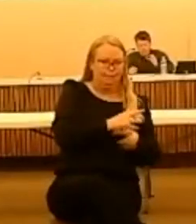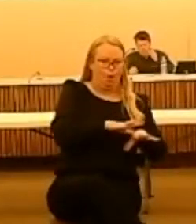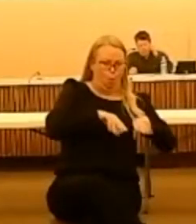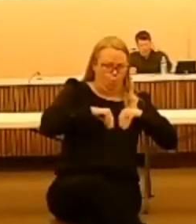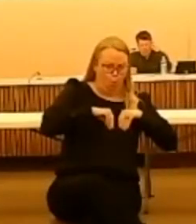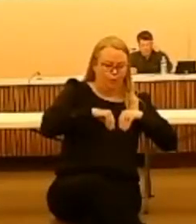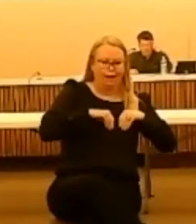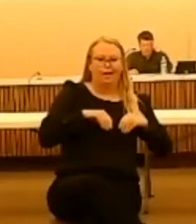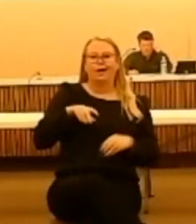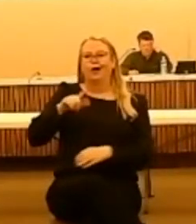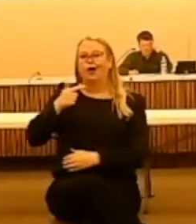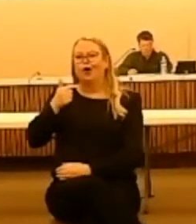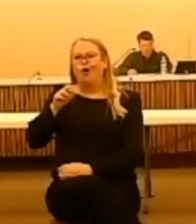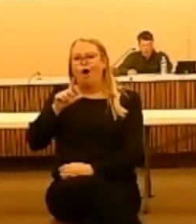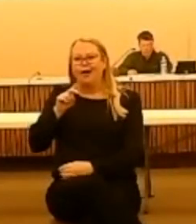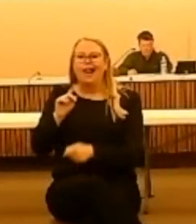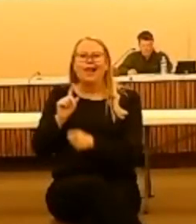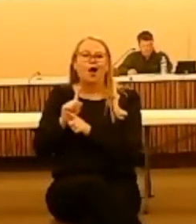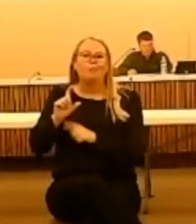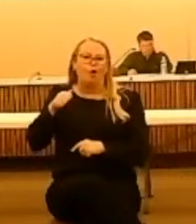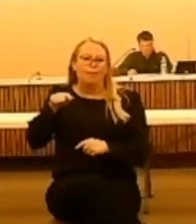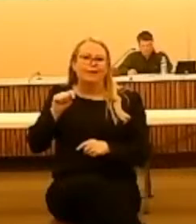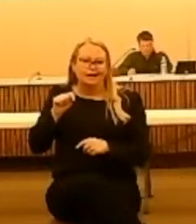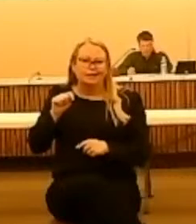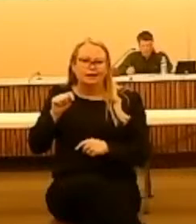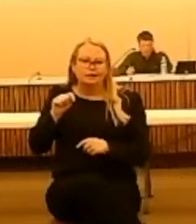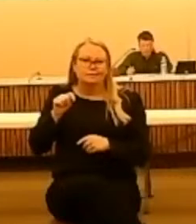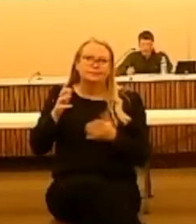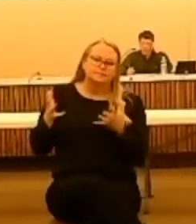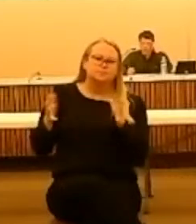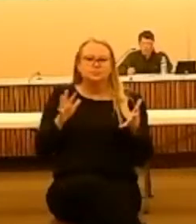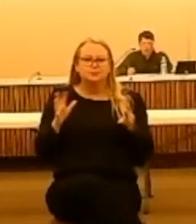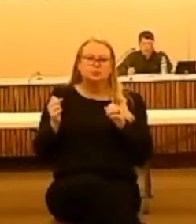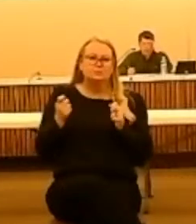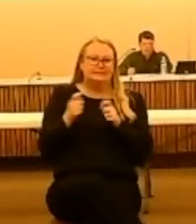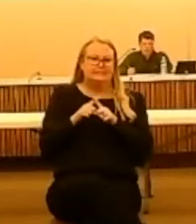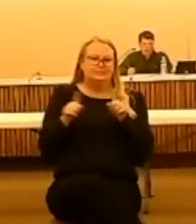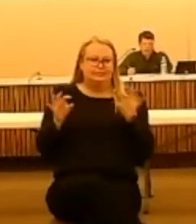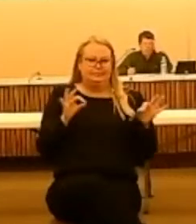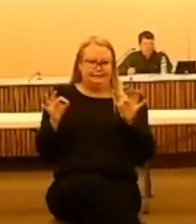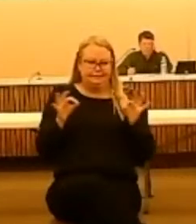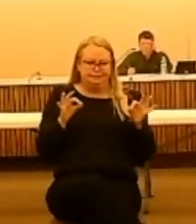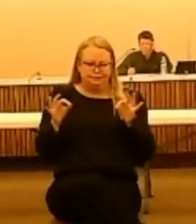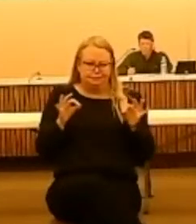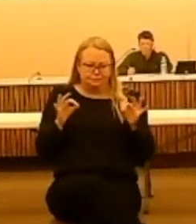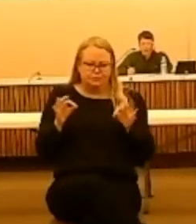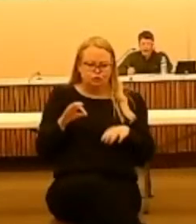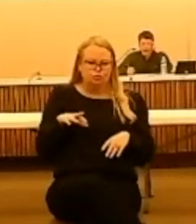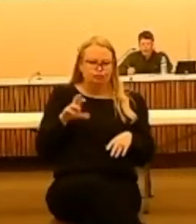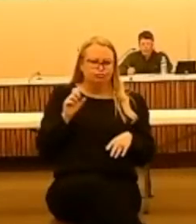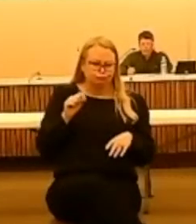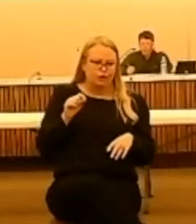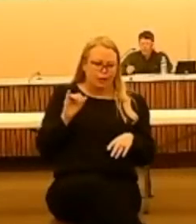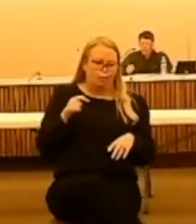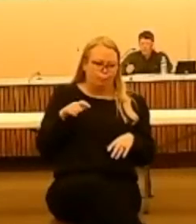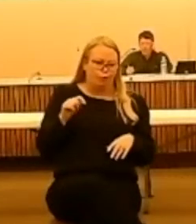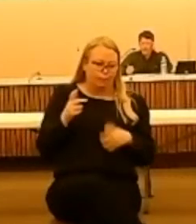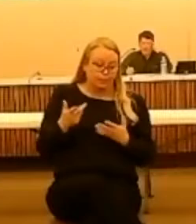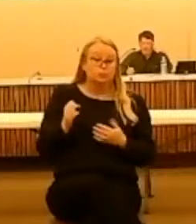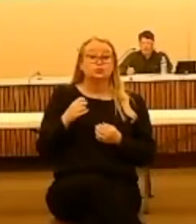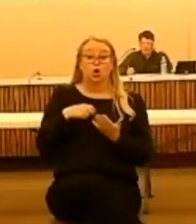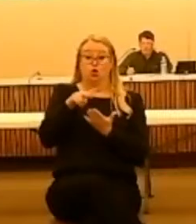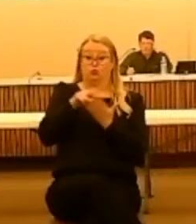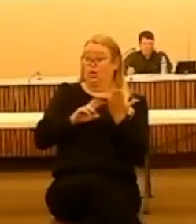So again, in looking through all this, this plan is